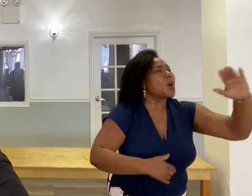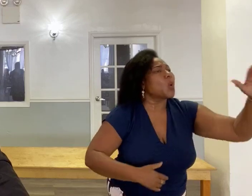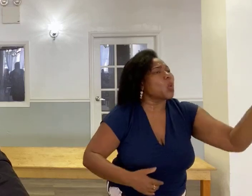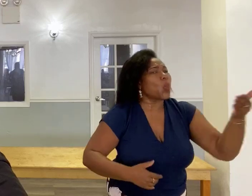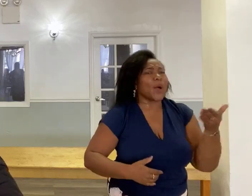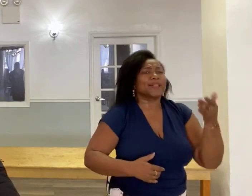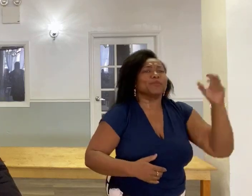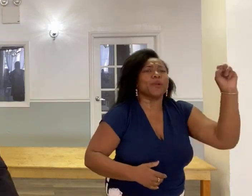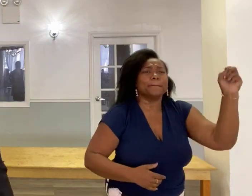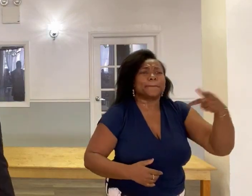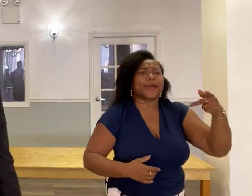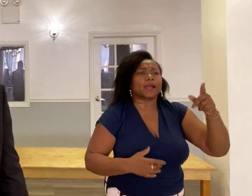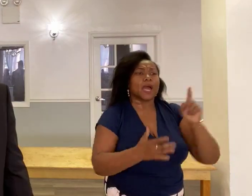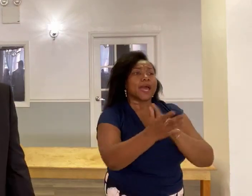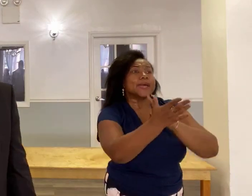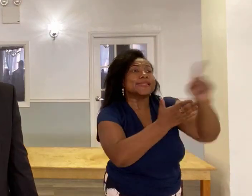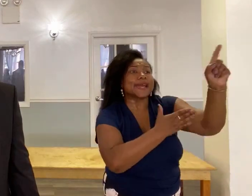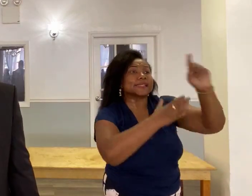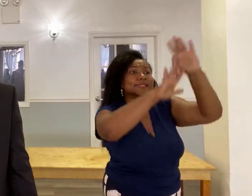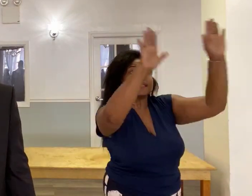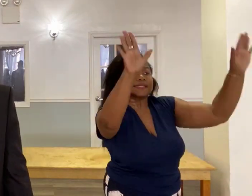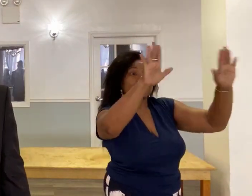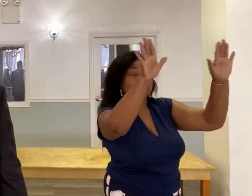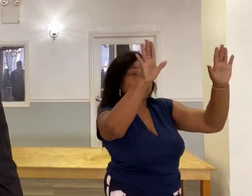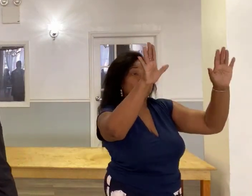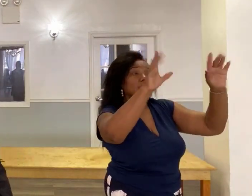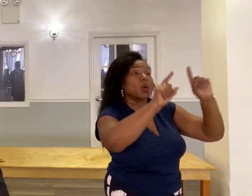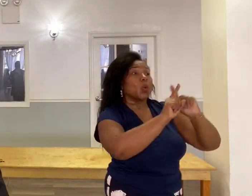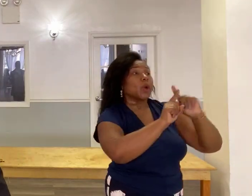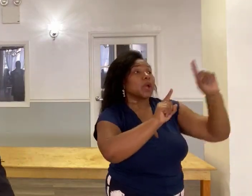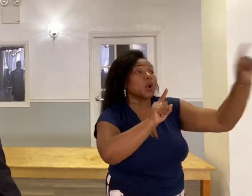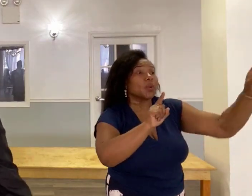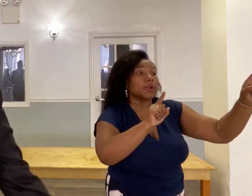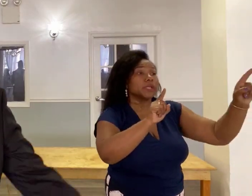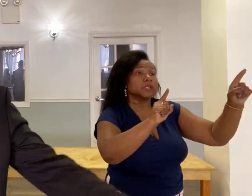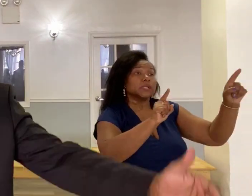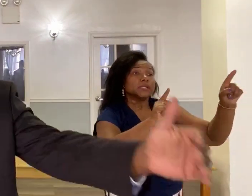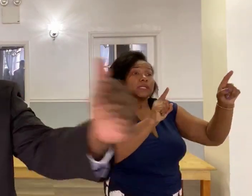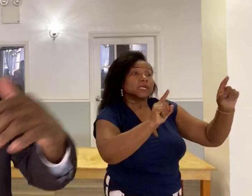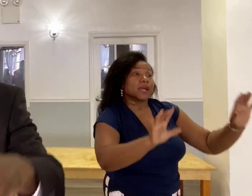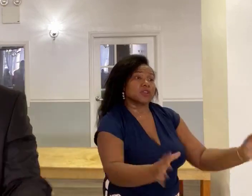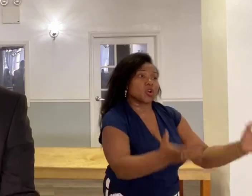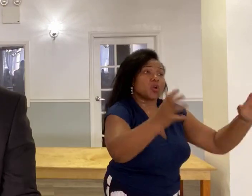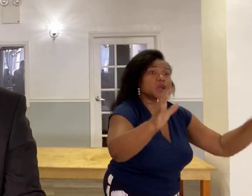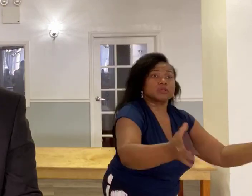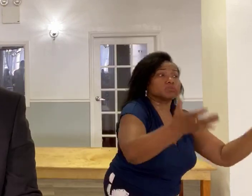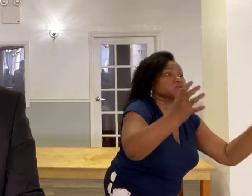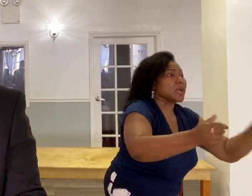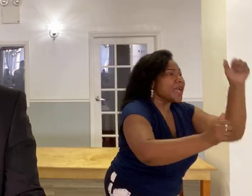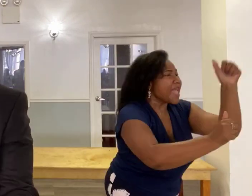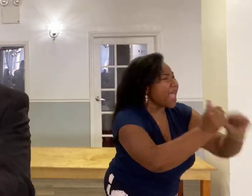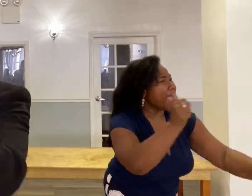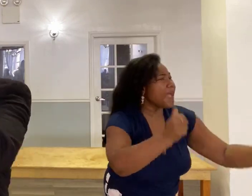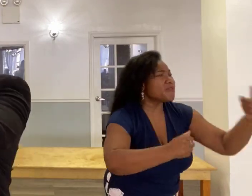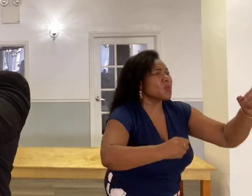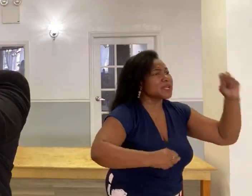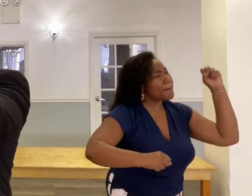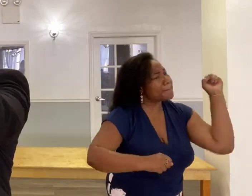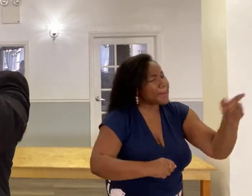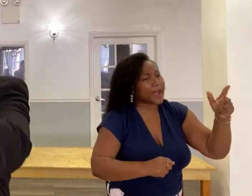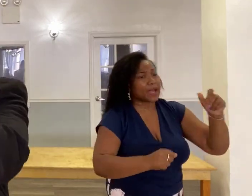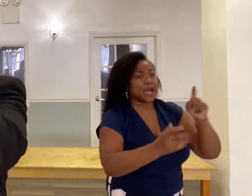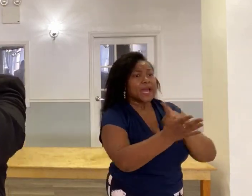back. On next Sunday, we are going to be encouraging everybody to come back. And ushers, if you